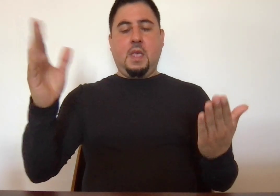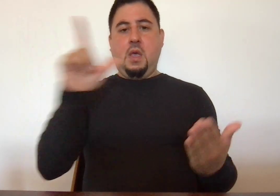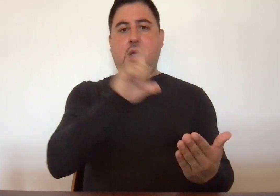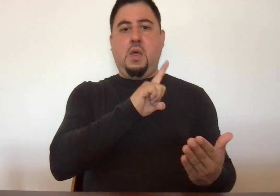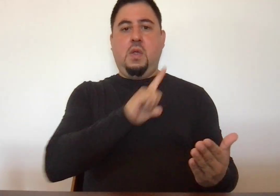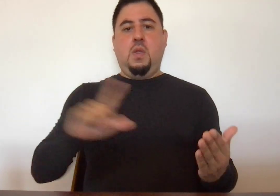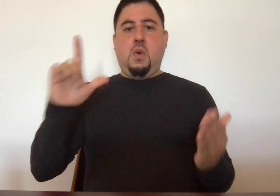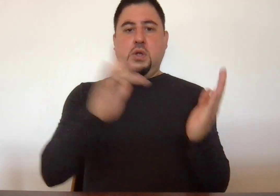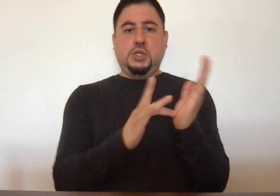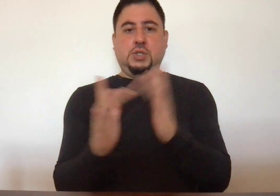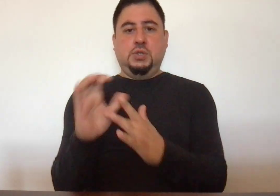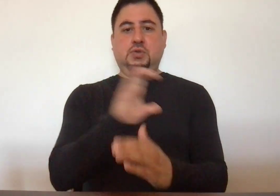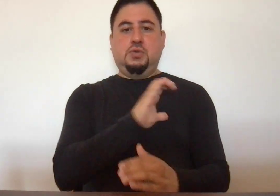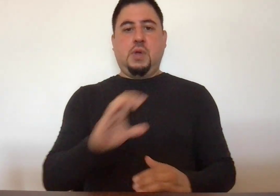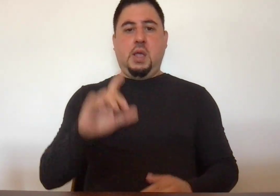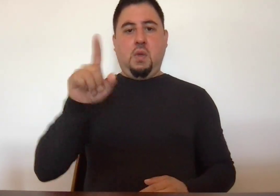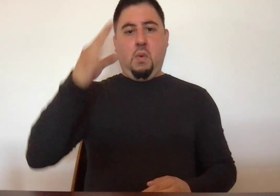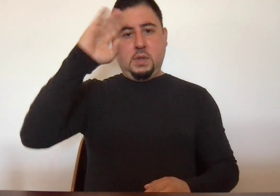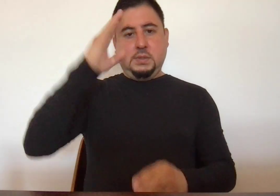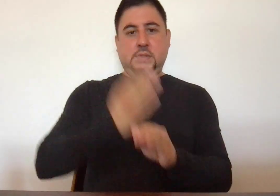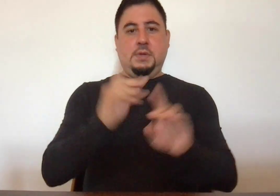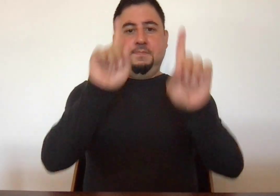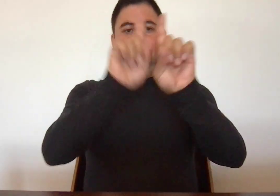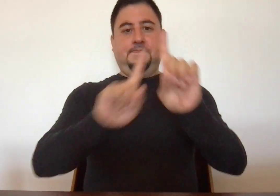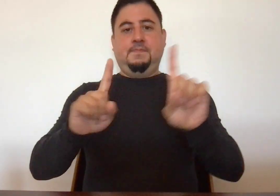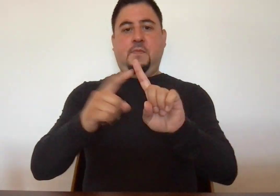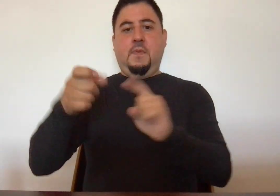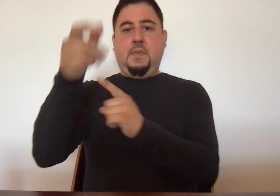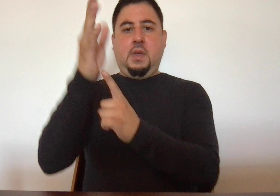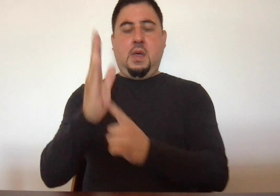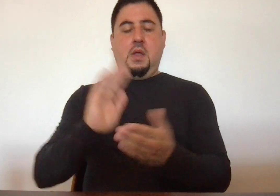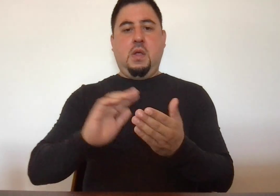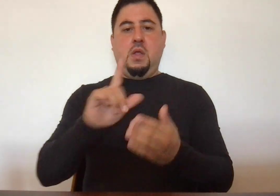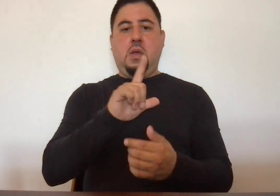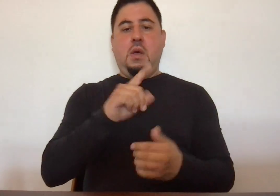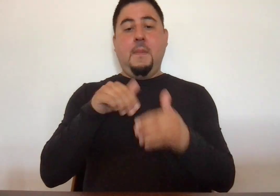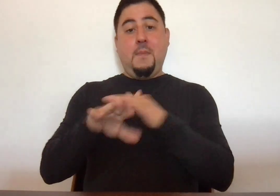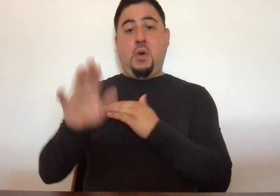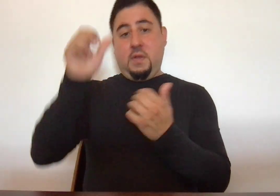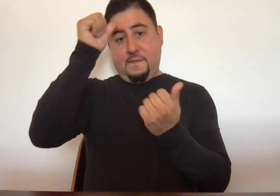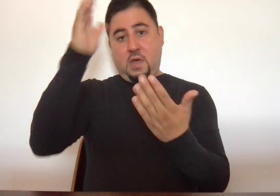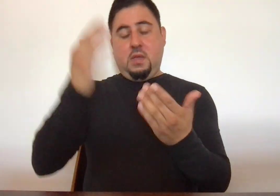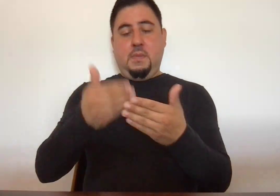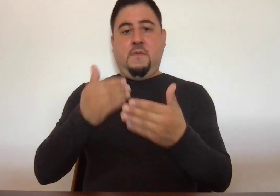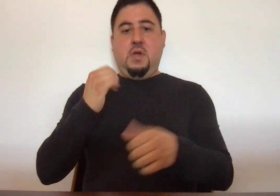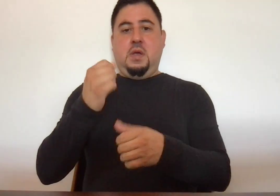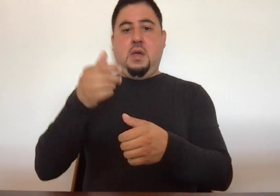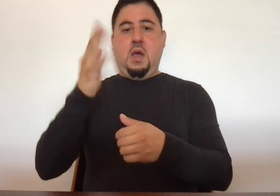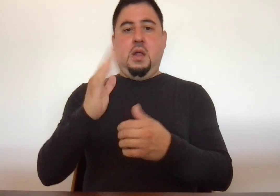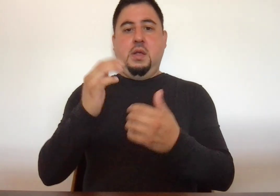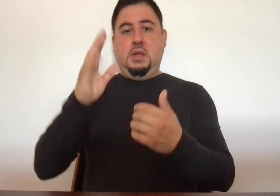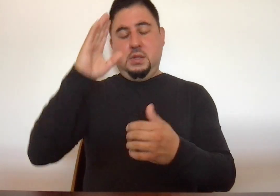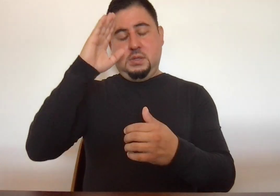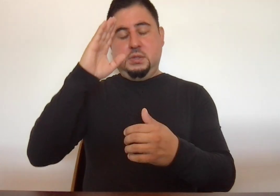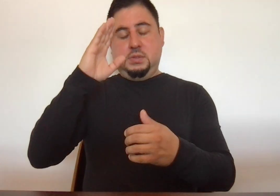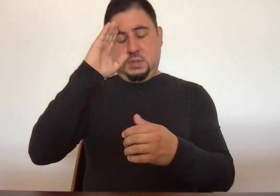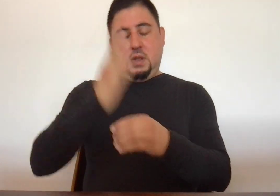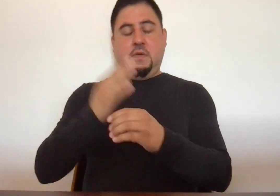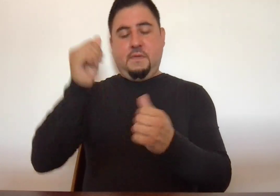Jesus Christ, only begotten Son of God, born of the Father, and of God, Son of Father. You take away